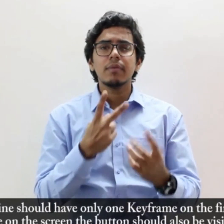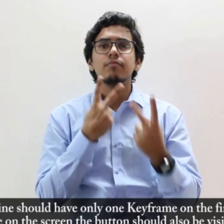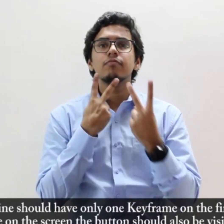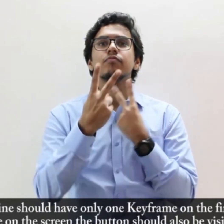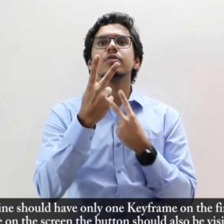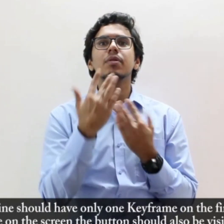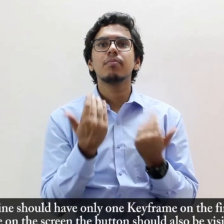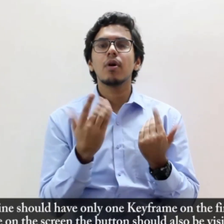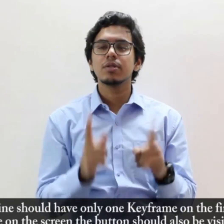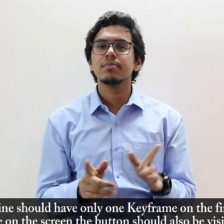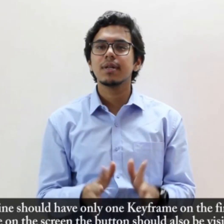also be visible.